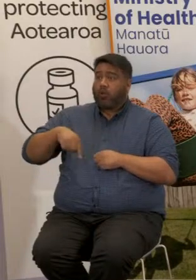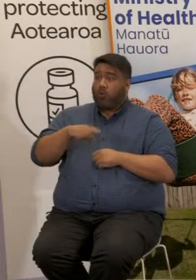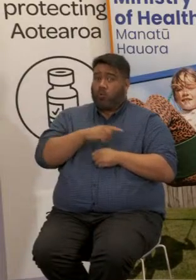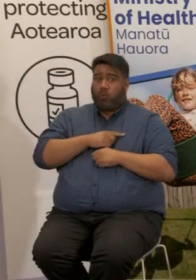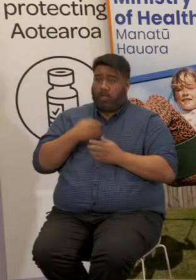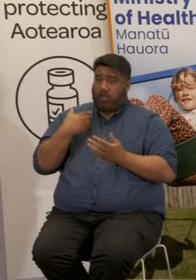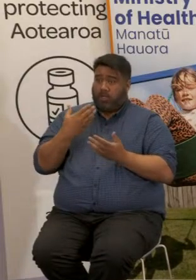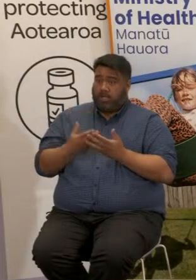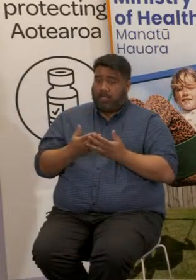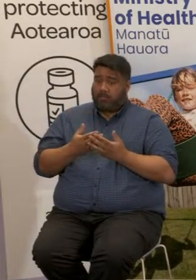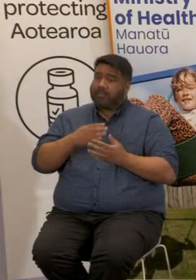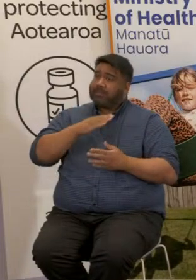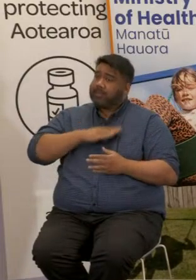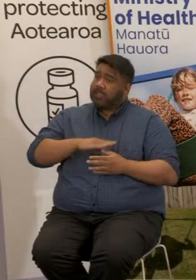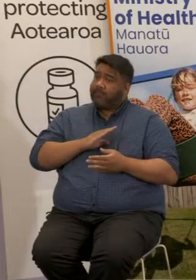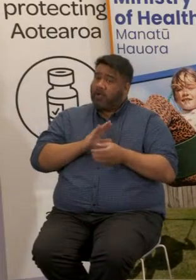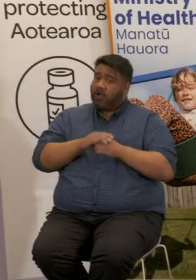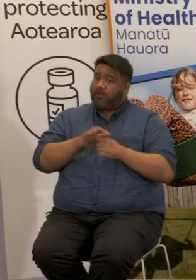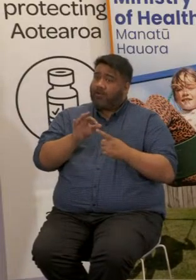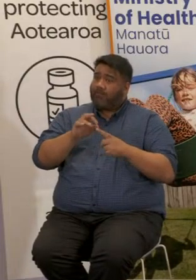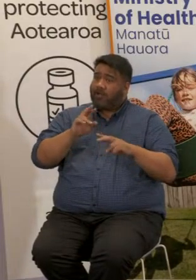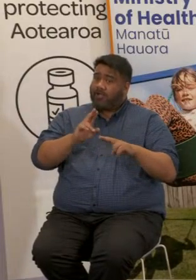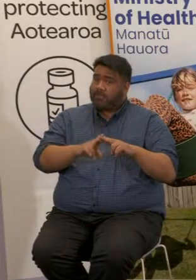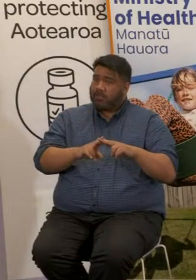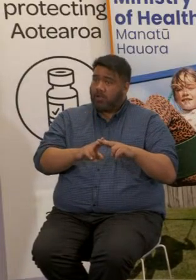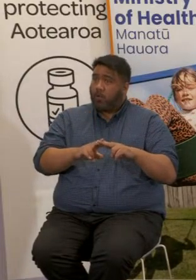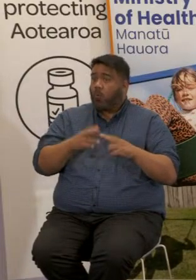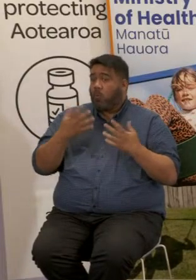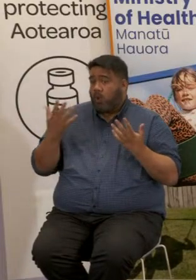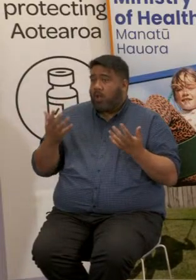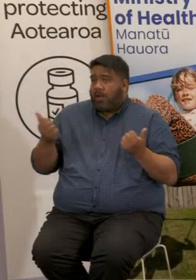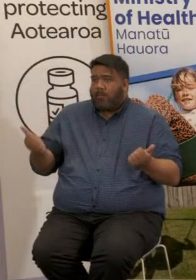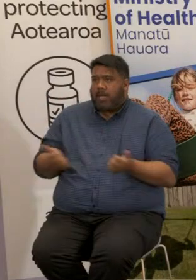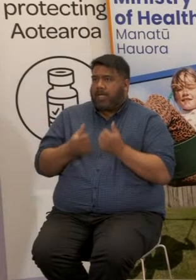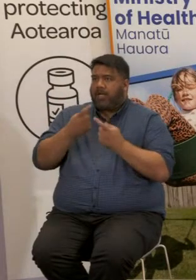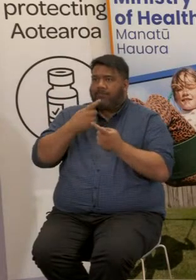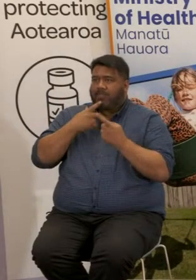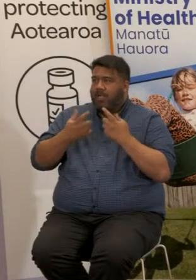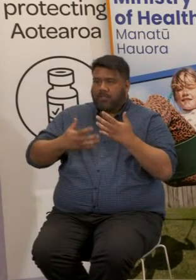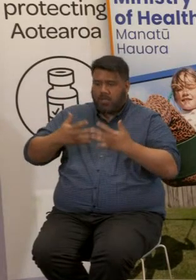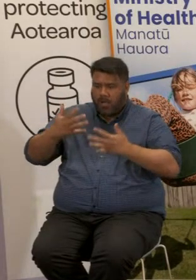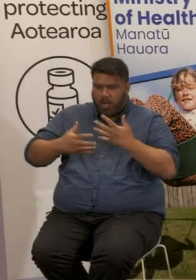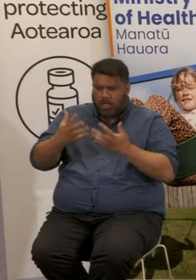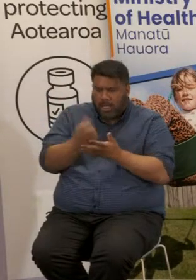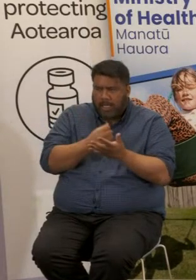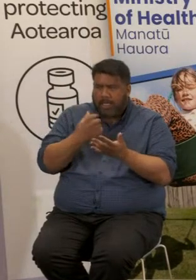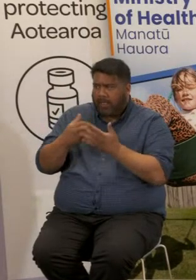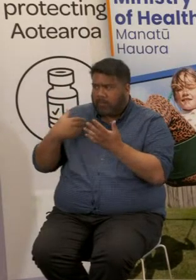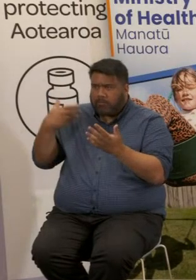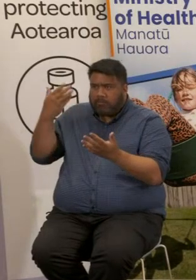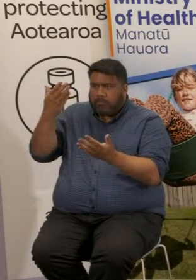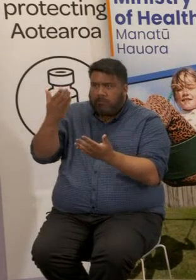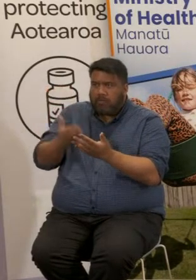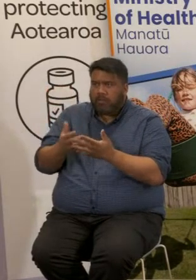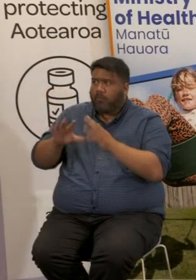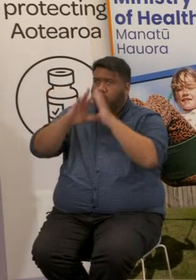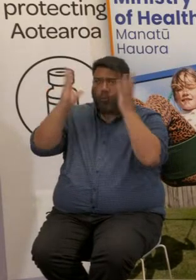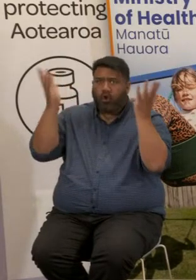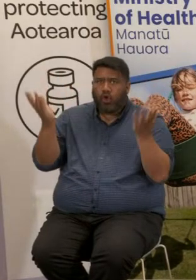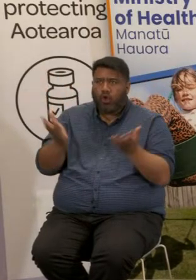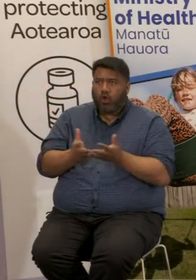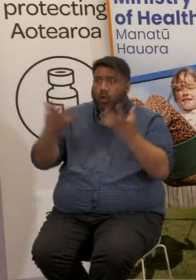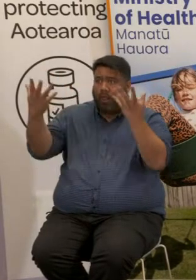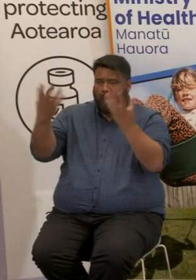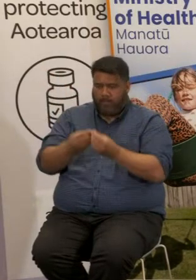profile? We now have extensive data in such a short period of time because there was such a need in the world. We now